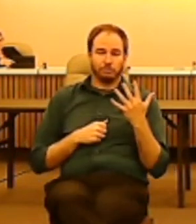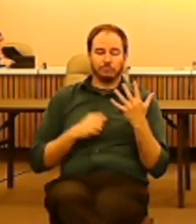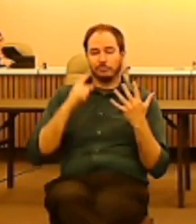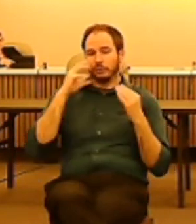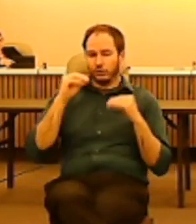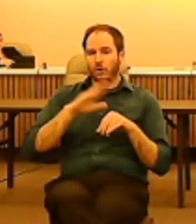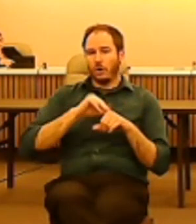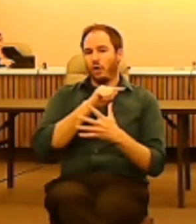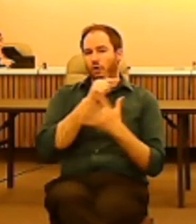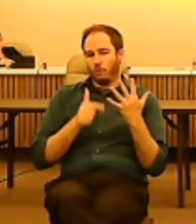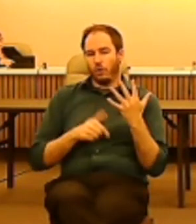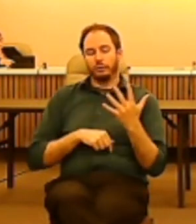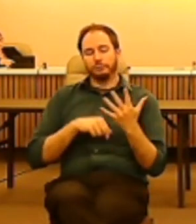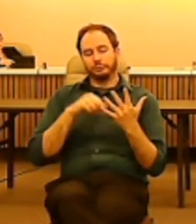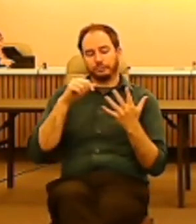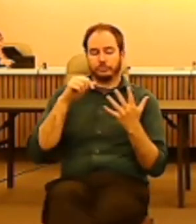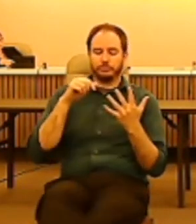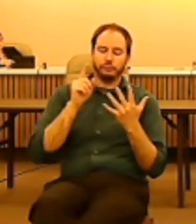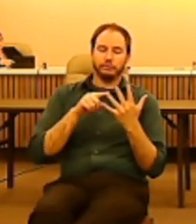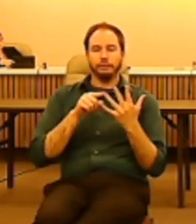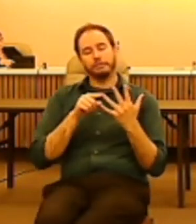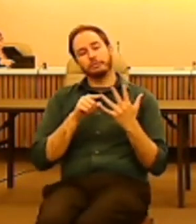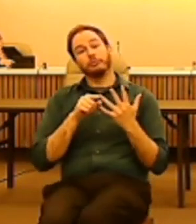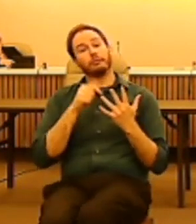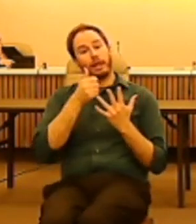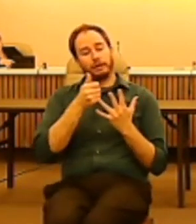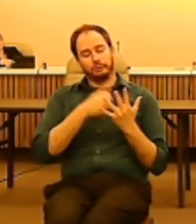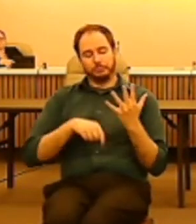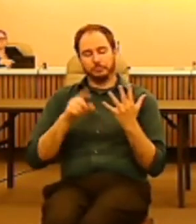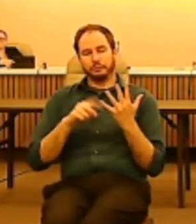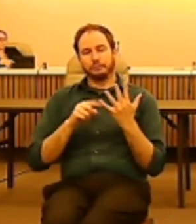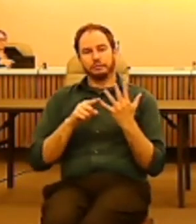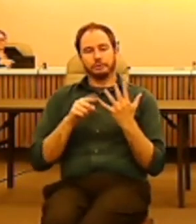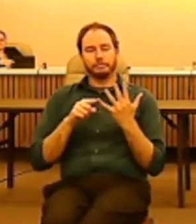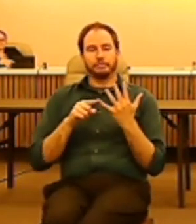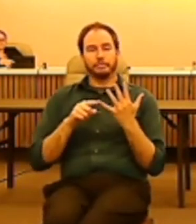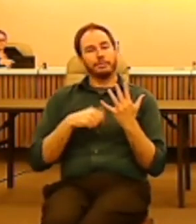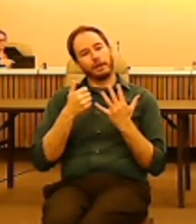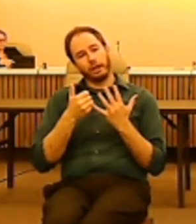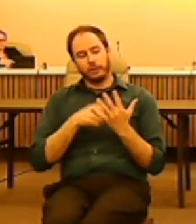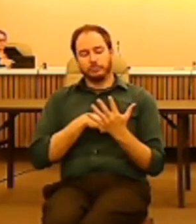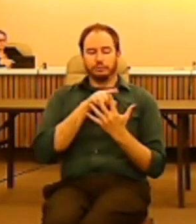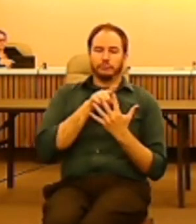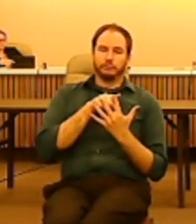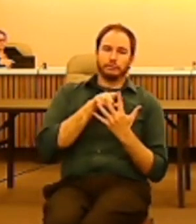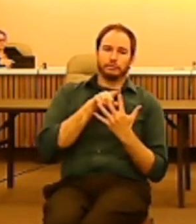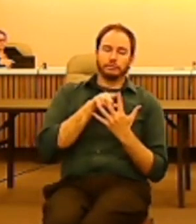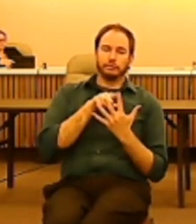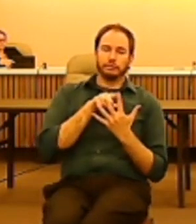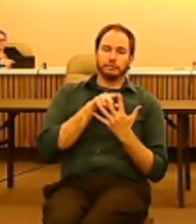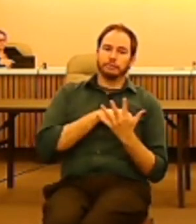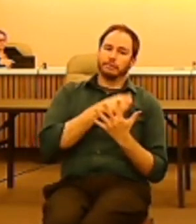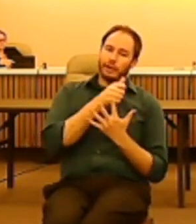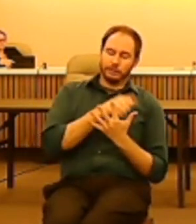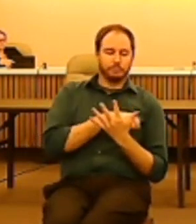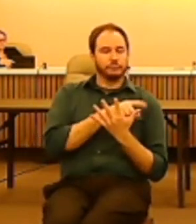Hearing none, please call the roll. Councilmember Safranek. Aye. Councilmember Bolster. Aye. Councilmember